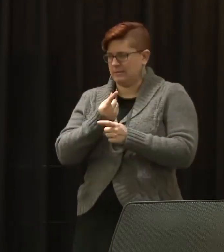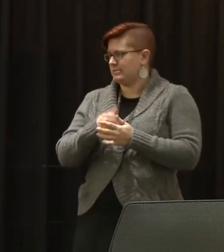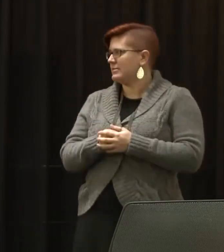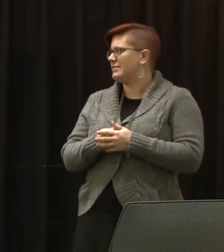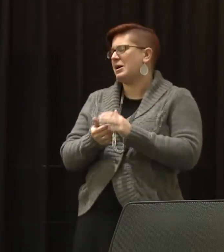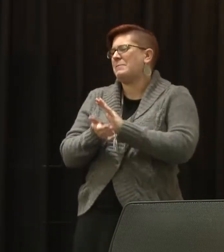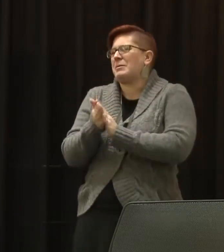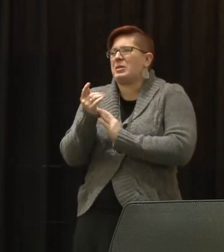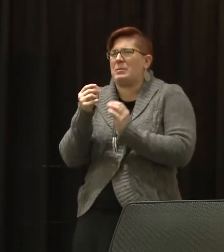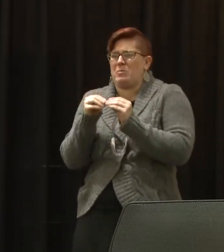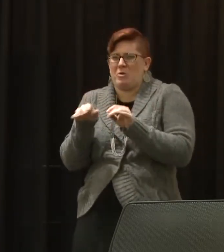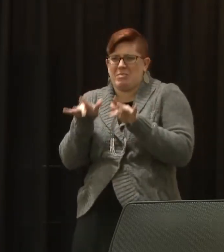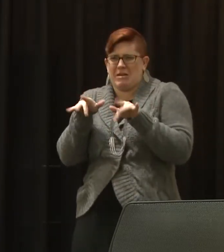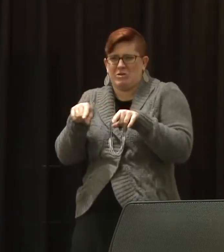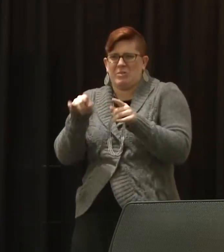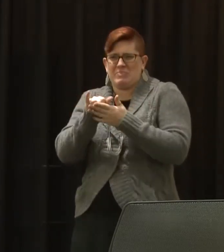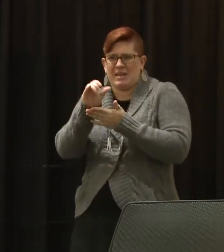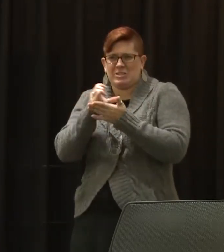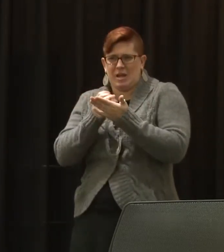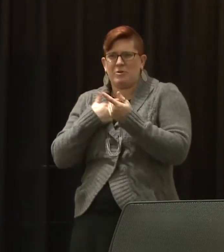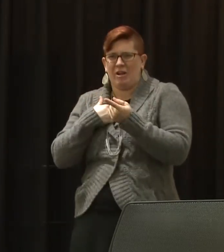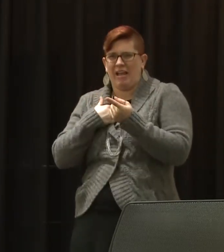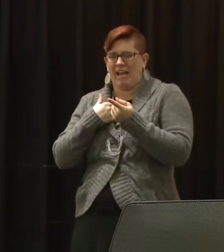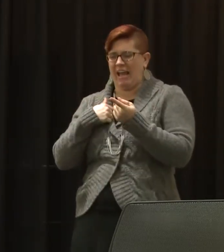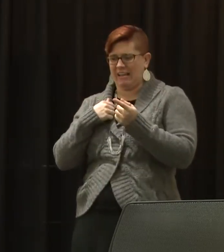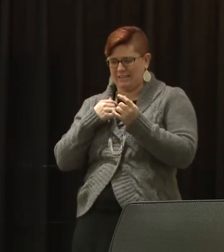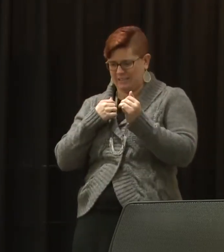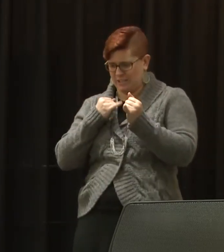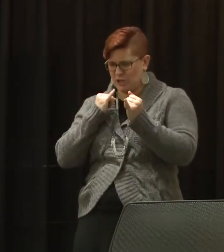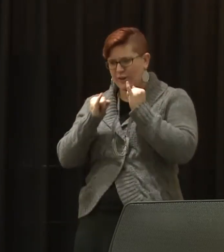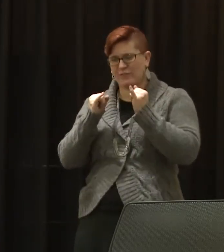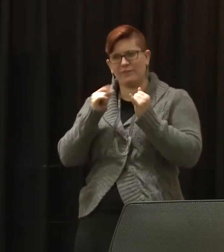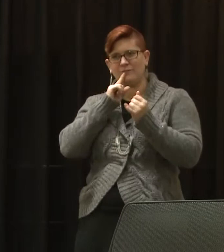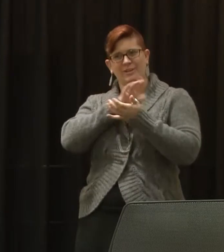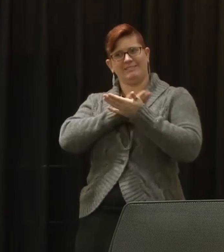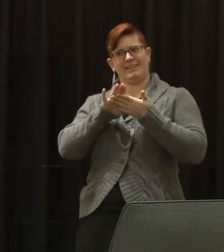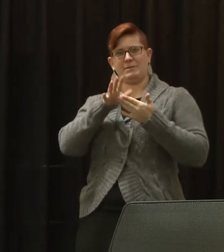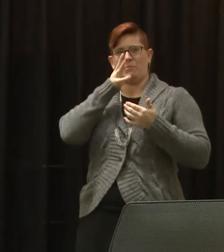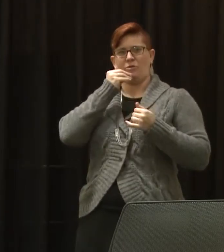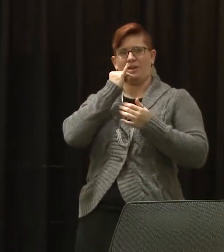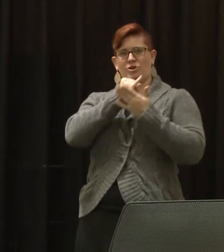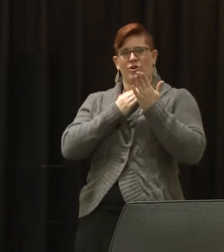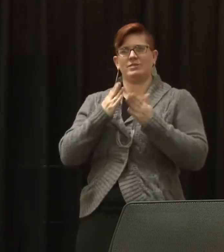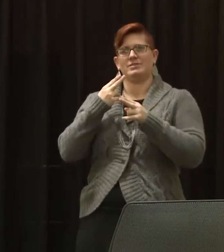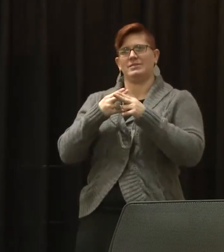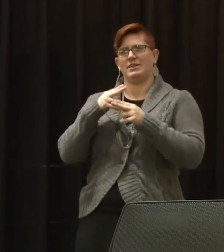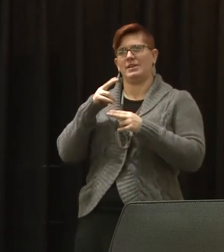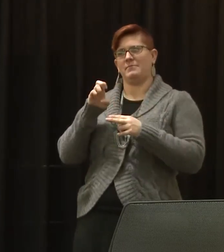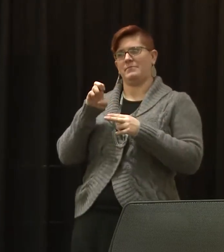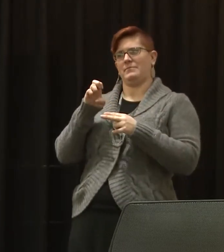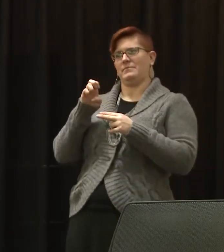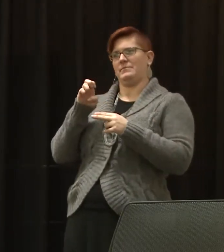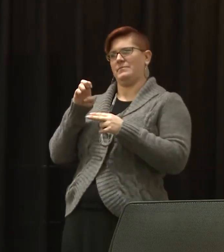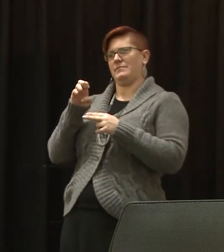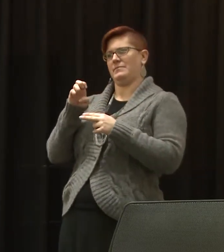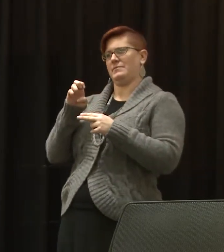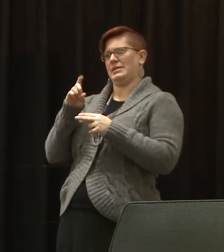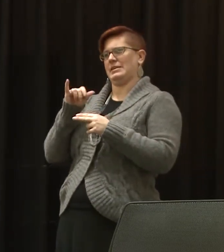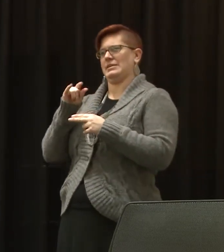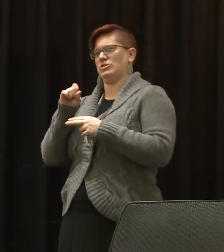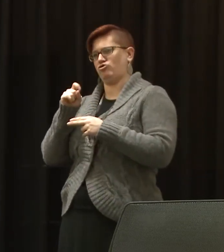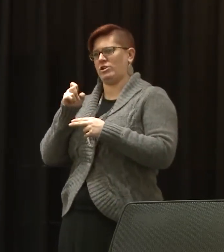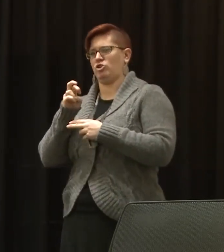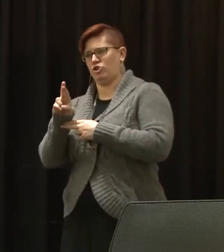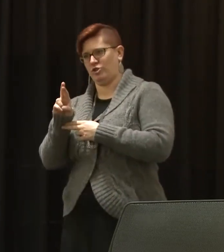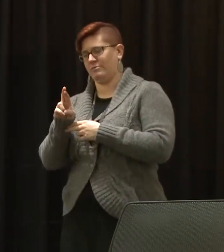little lighter in that chapter. I interview a delightful mother and artist named Amy Evans Streeter. So now